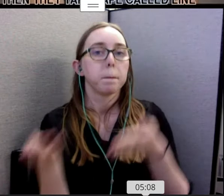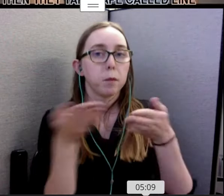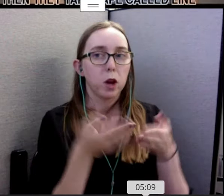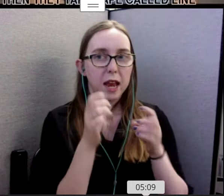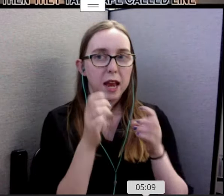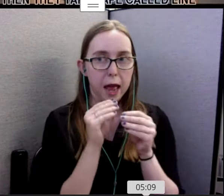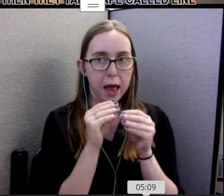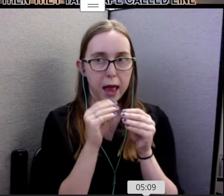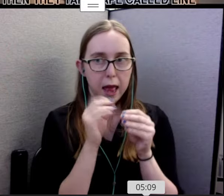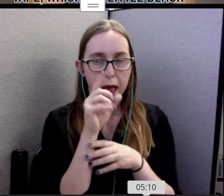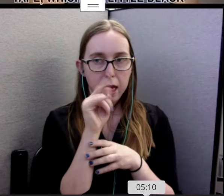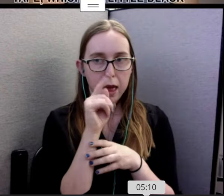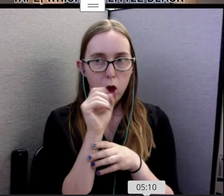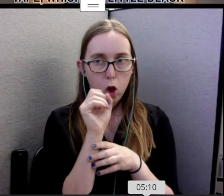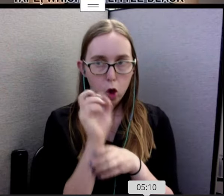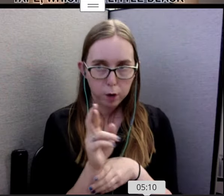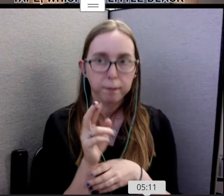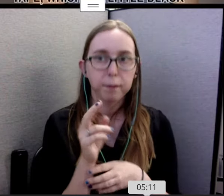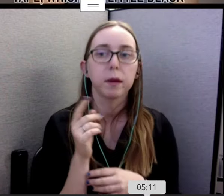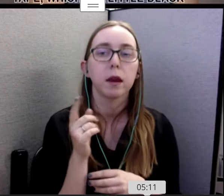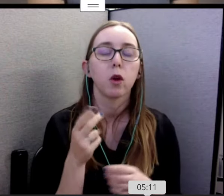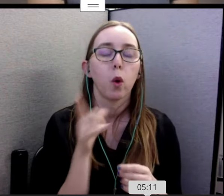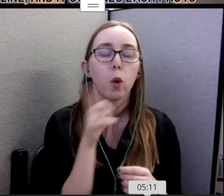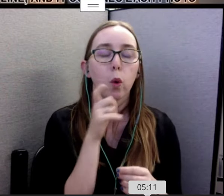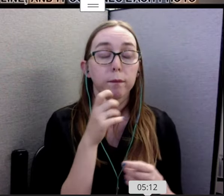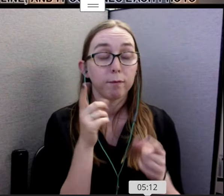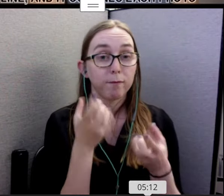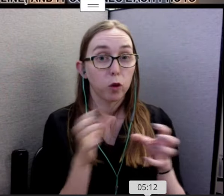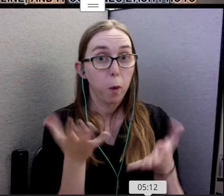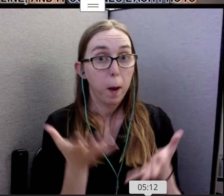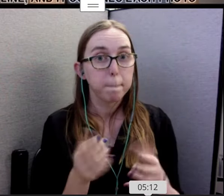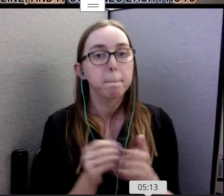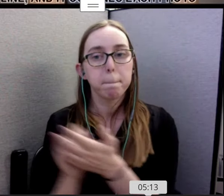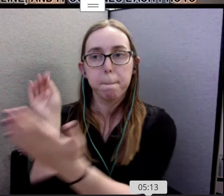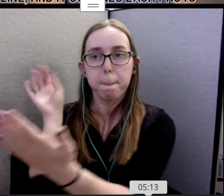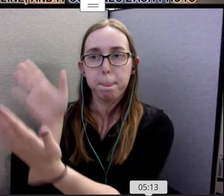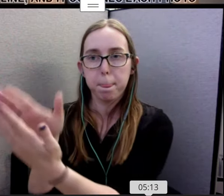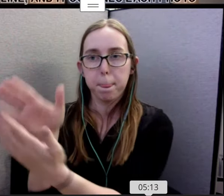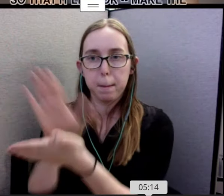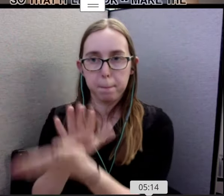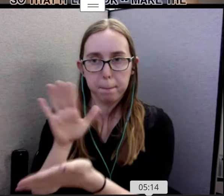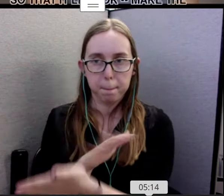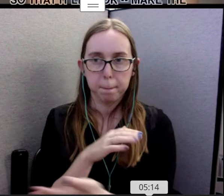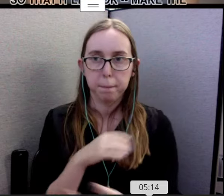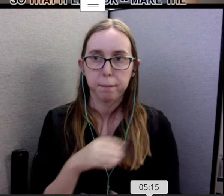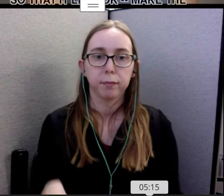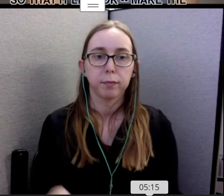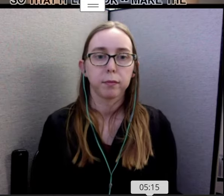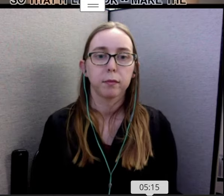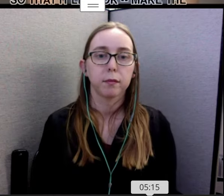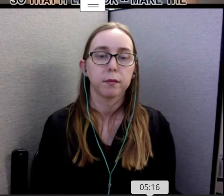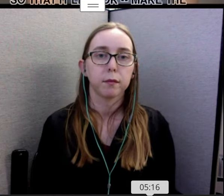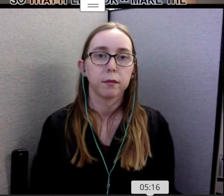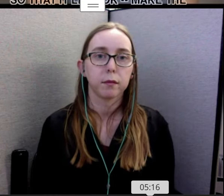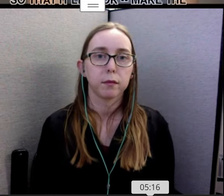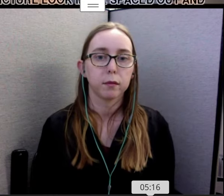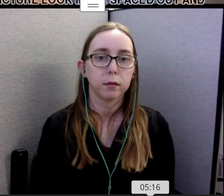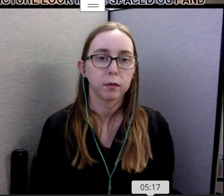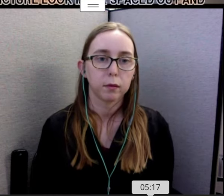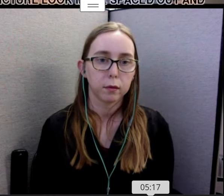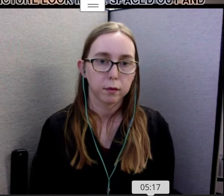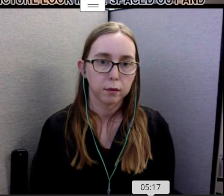Then they take tape called line tape, which is a little black line, and it outlines each photo so that it'll make the